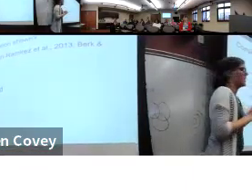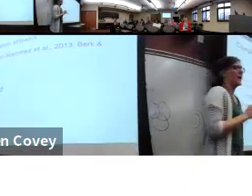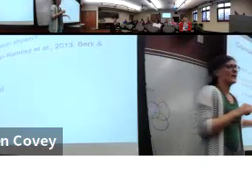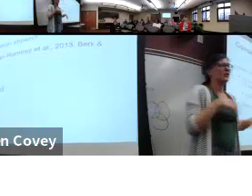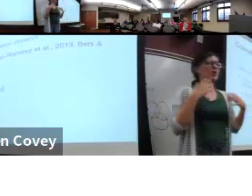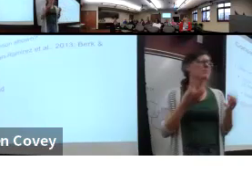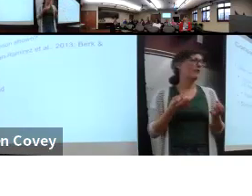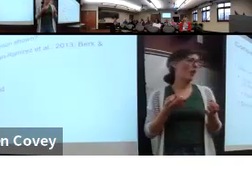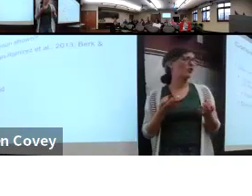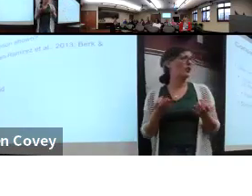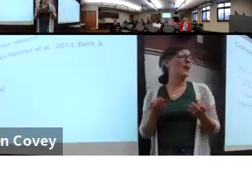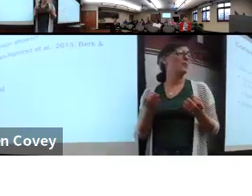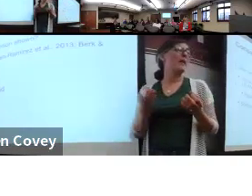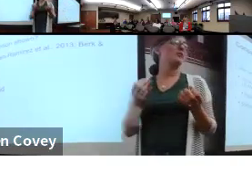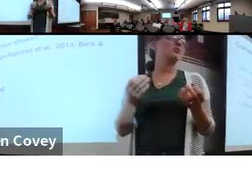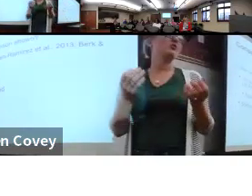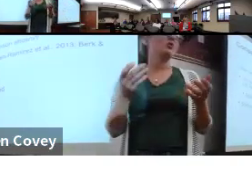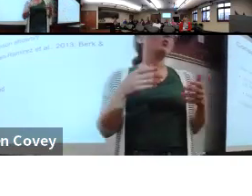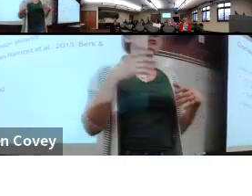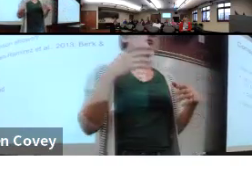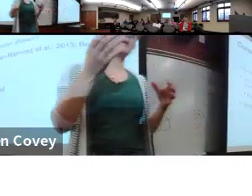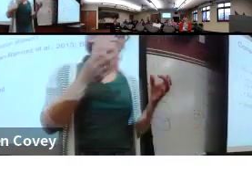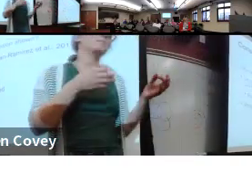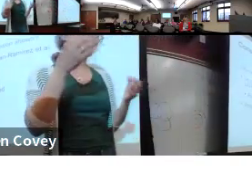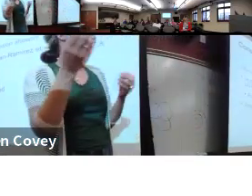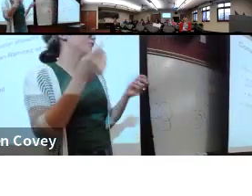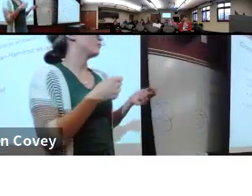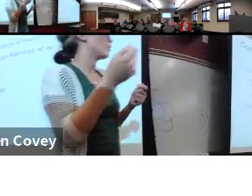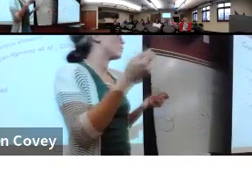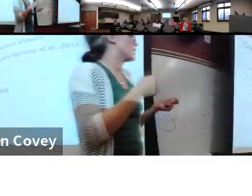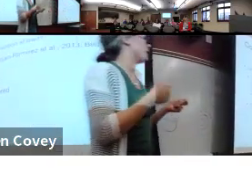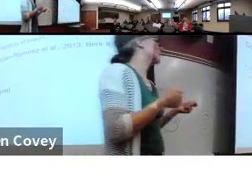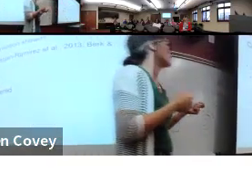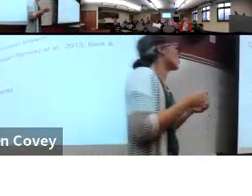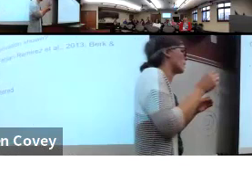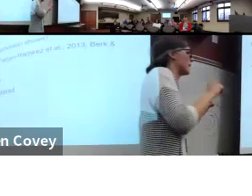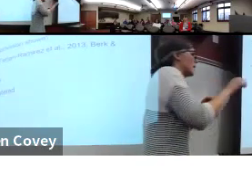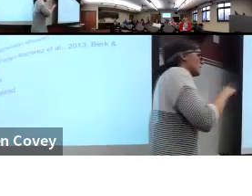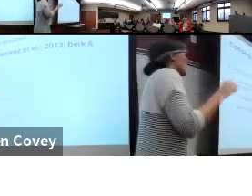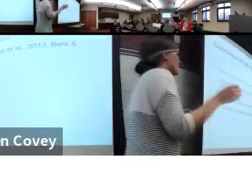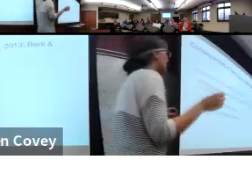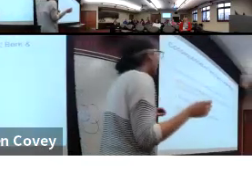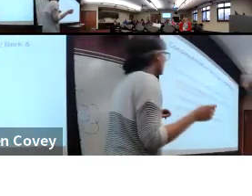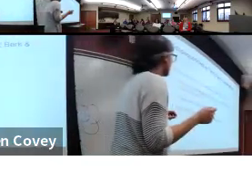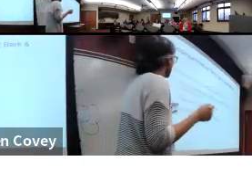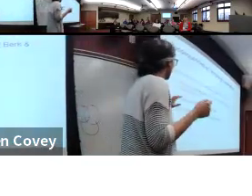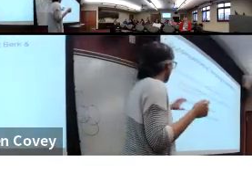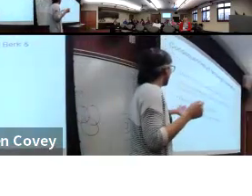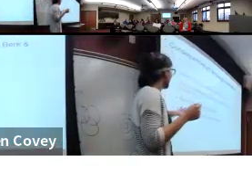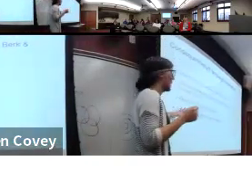also see that some morphology can be mastered, so some bits of verb agreement, some elements of